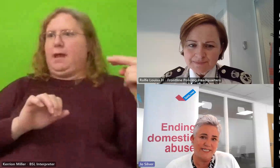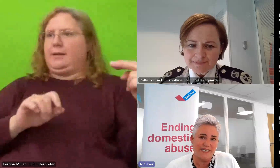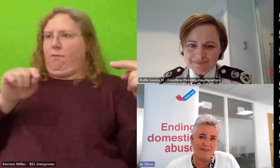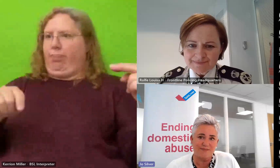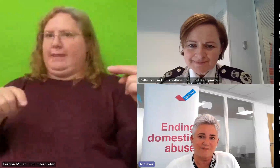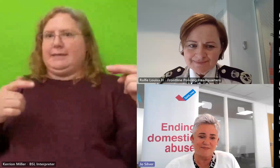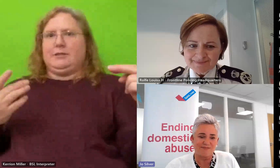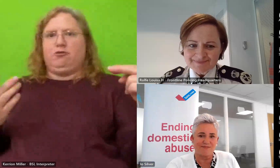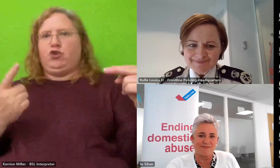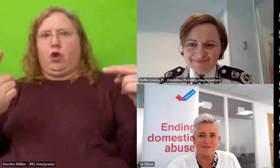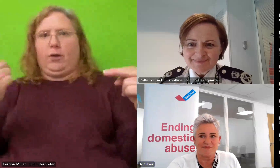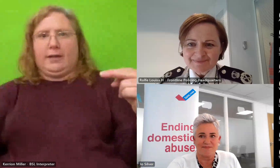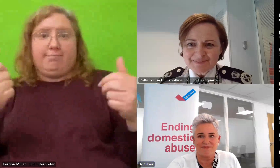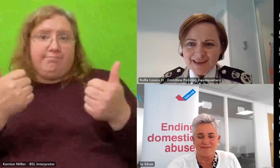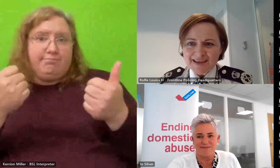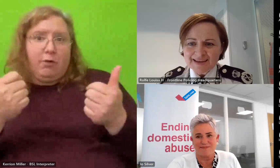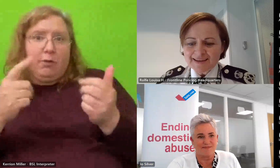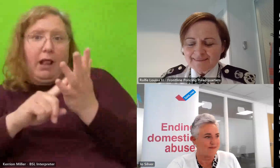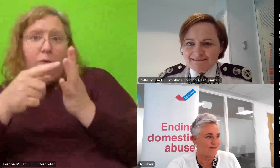okay, Louisa?